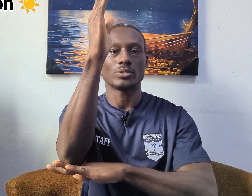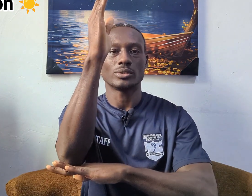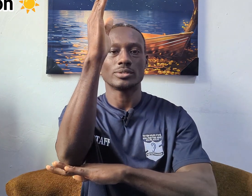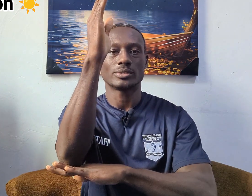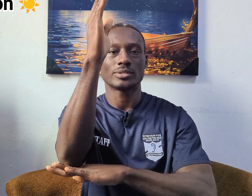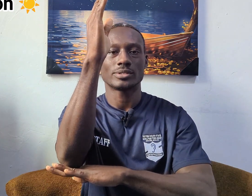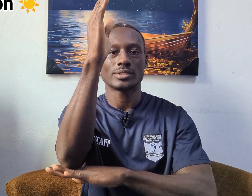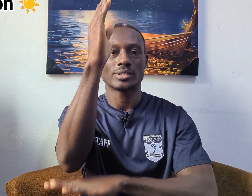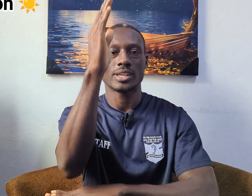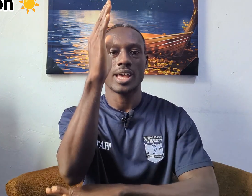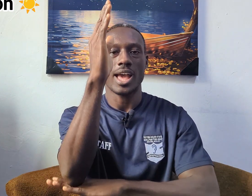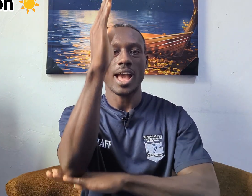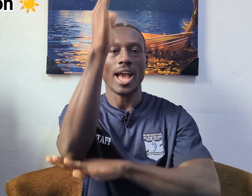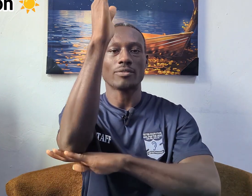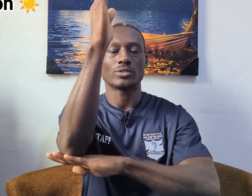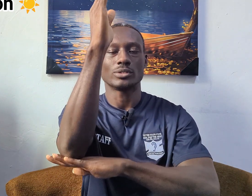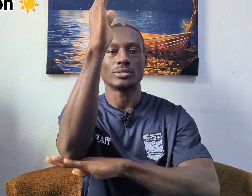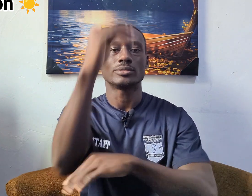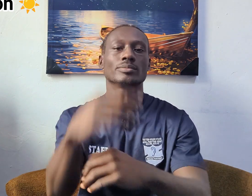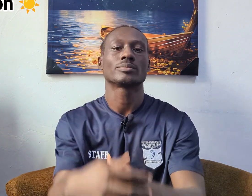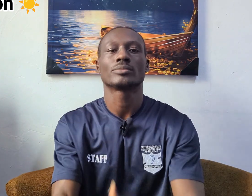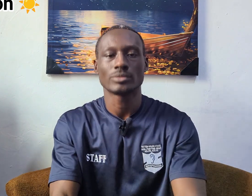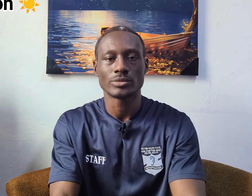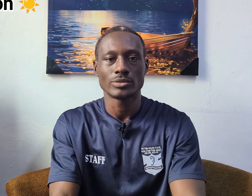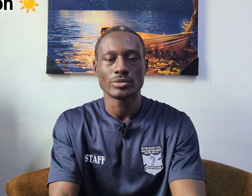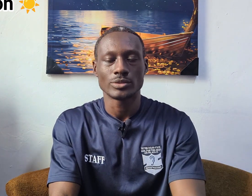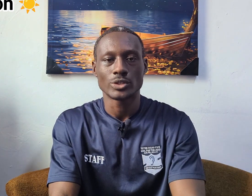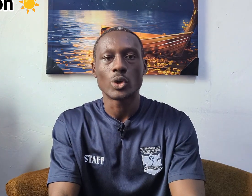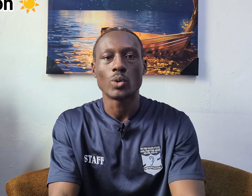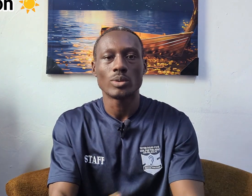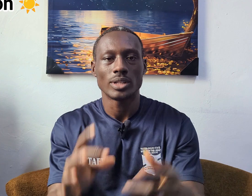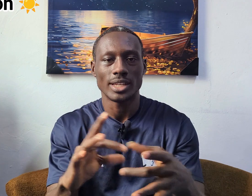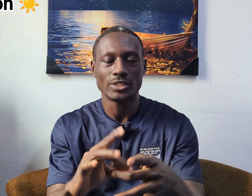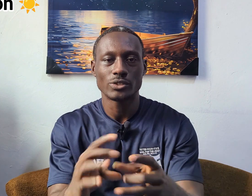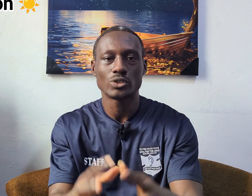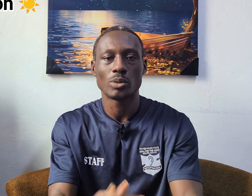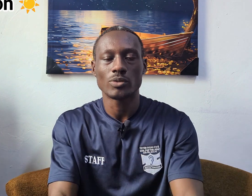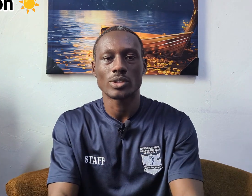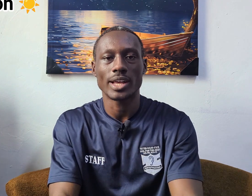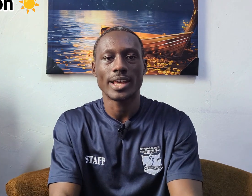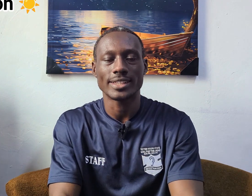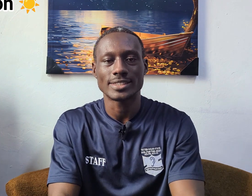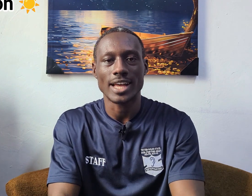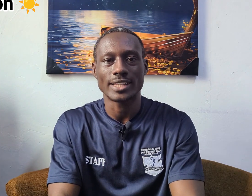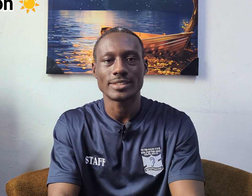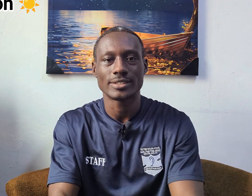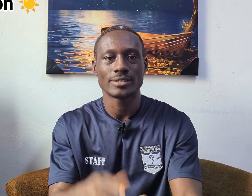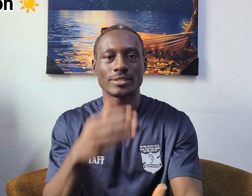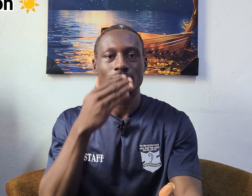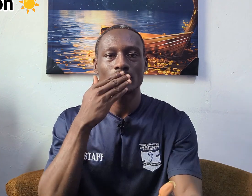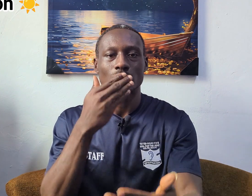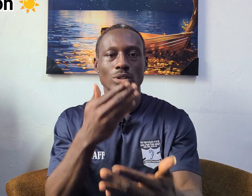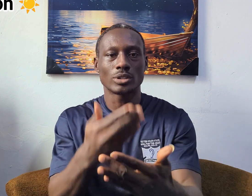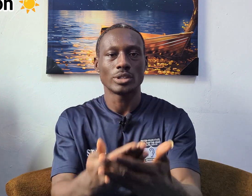Afternoon. Afternoon. So let's use both together and sign. Good